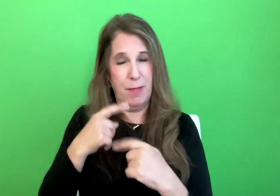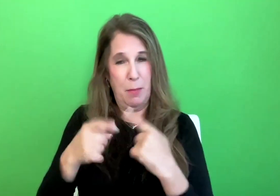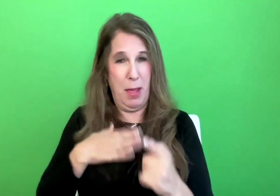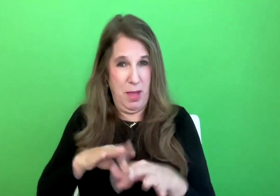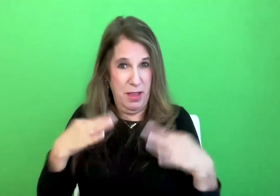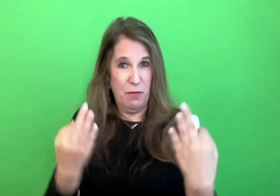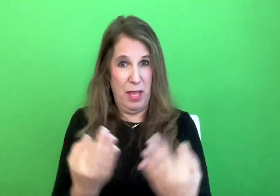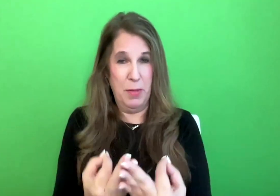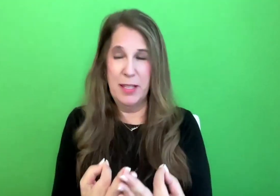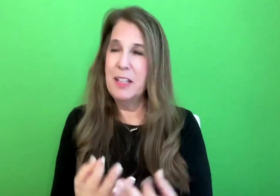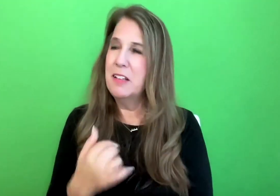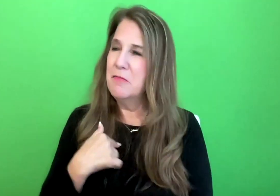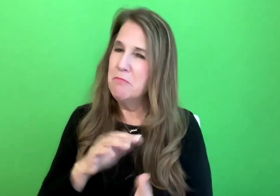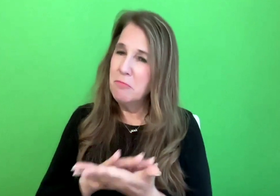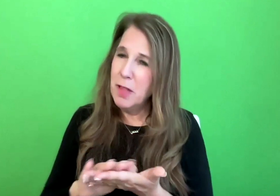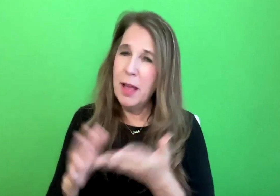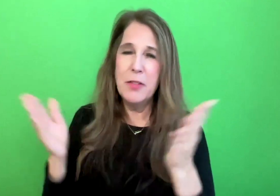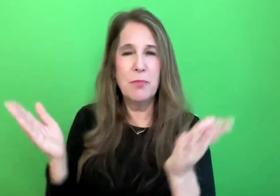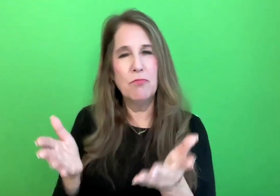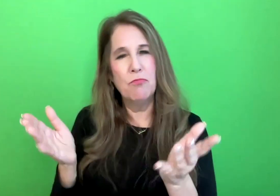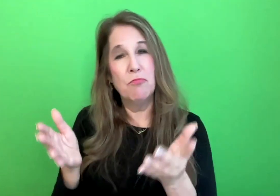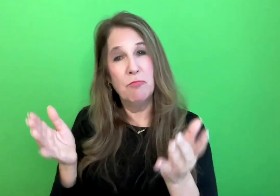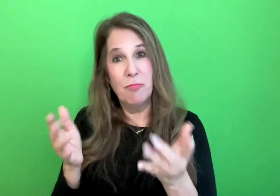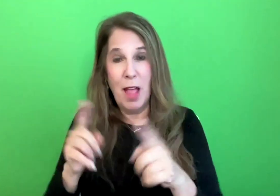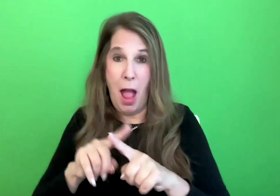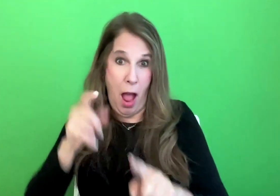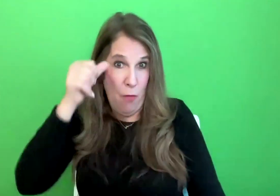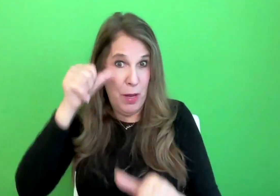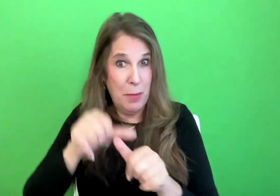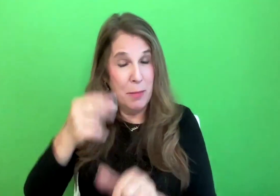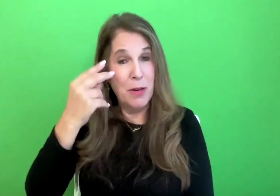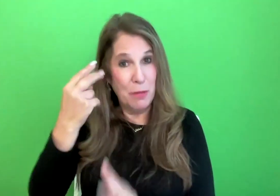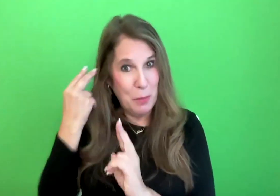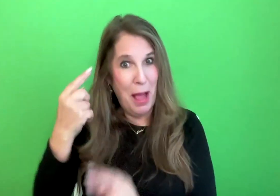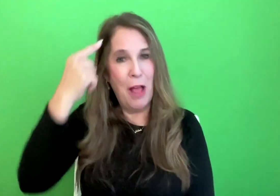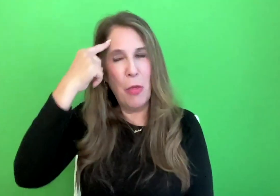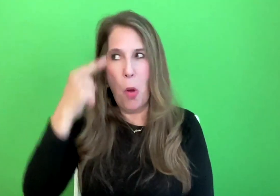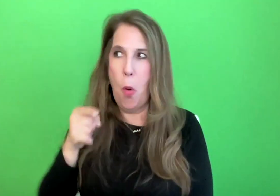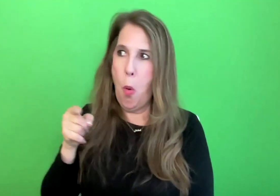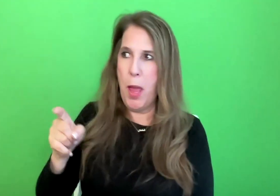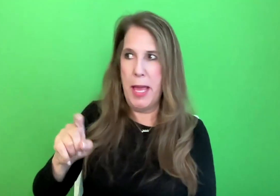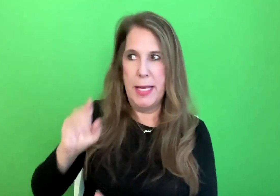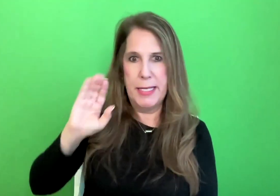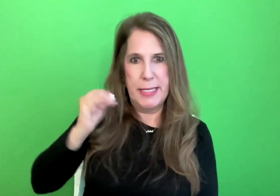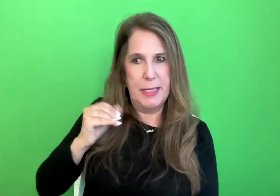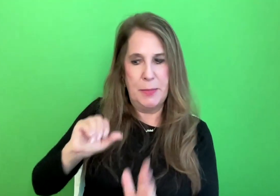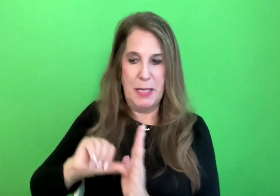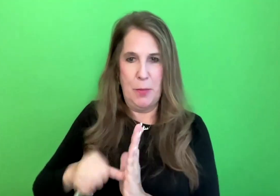ourselves. Nice, casual conversation. I remembered thinking he seemed very impressed with us. While we were, of